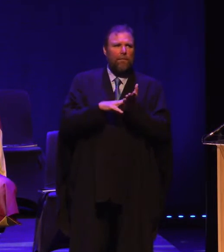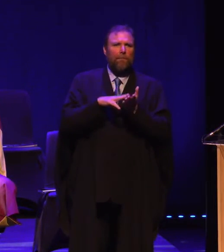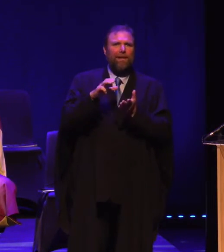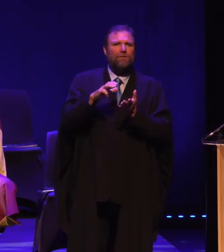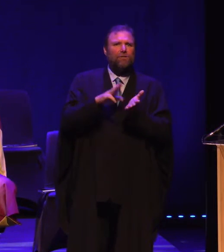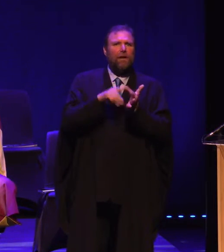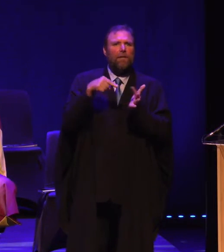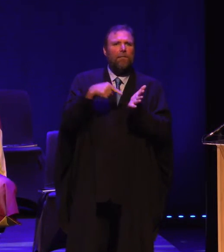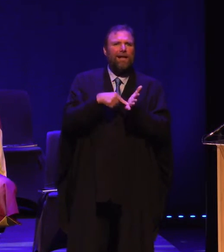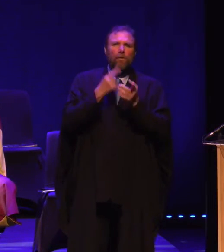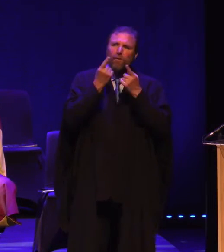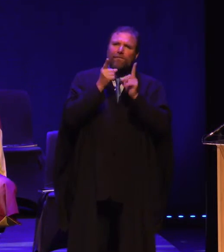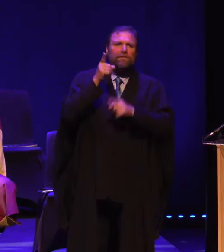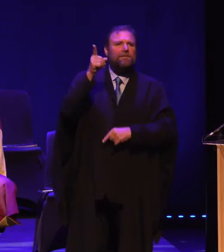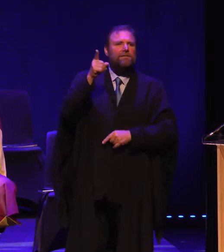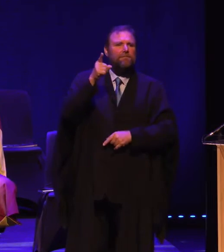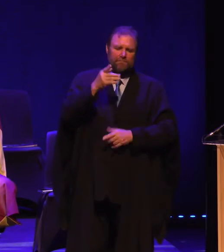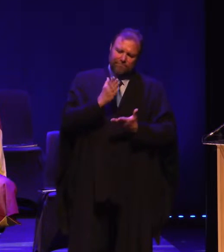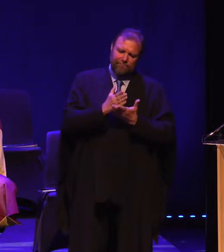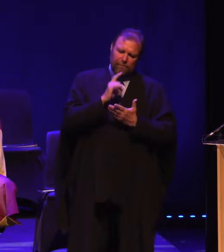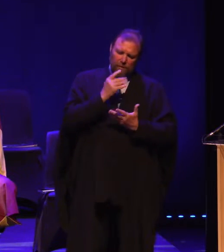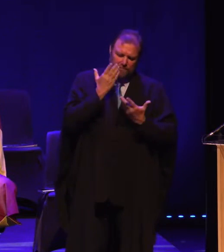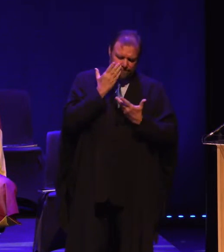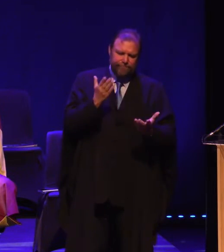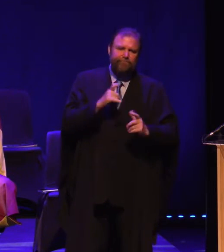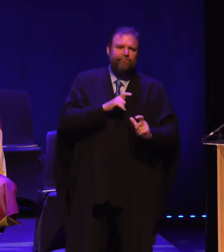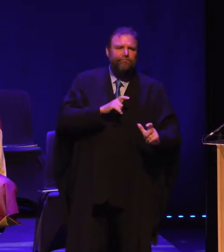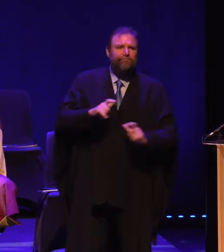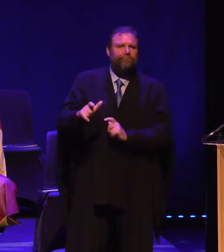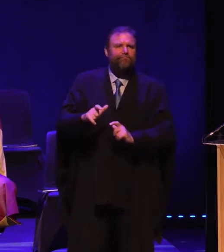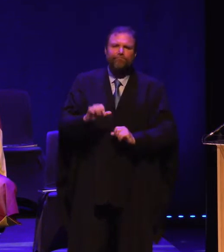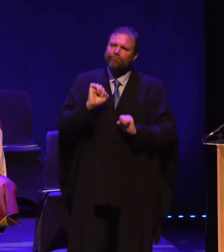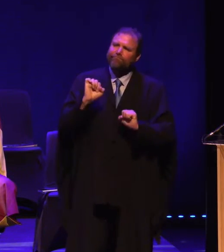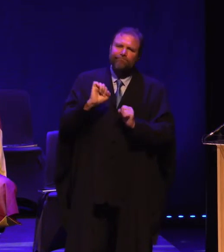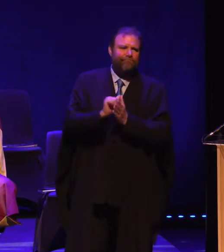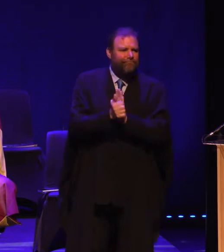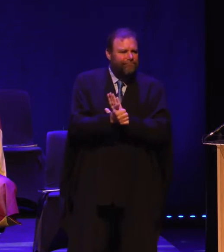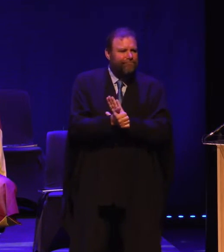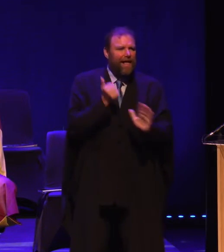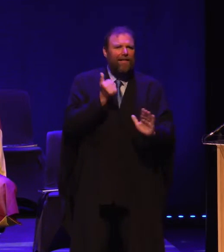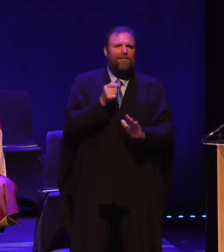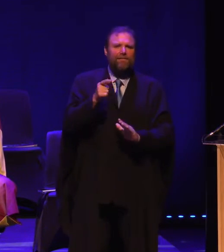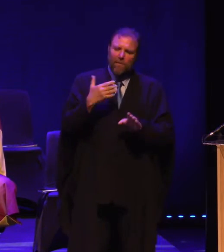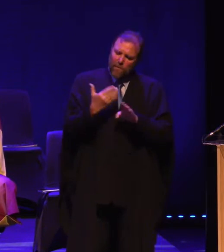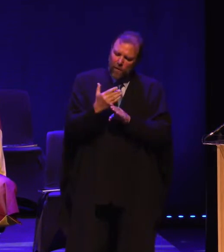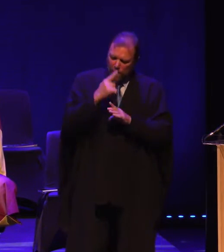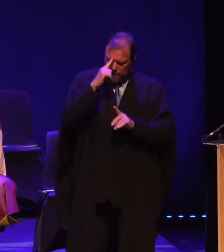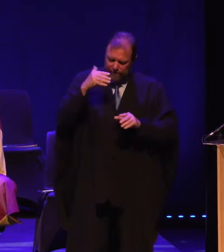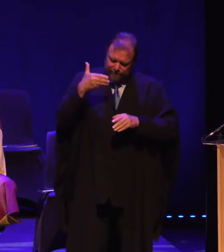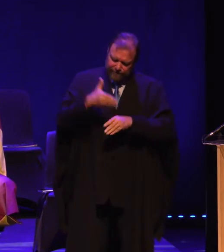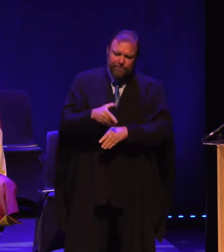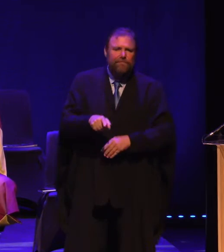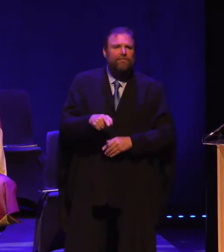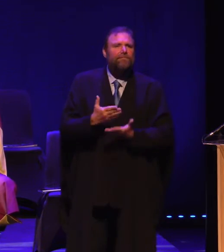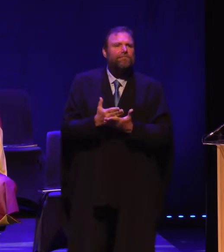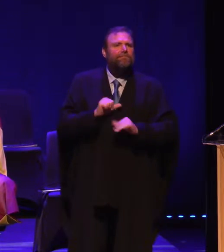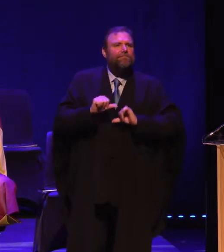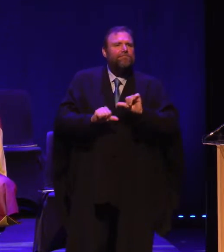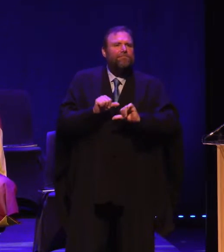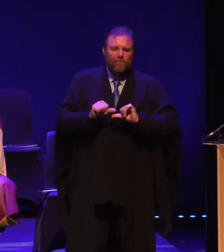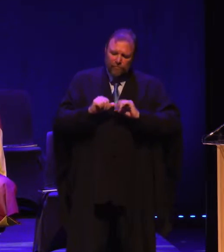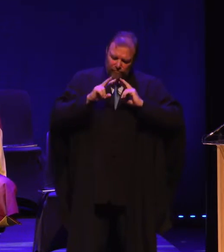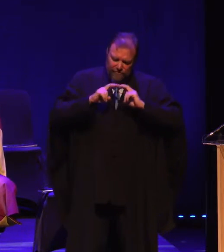University, where I'm sure he will continue to showcase his talents, work ethic, and commitment to both research and applied